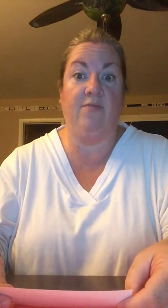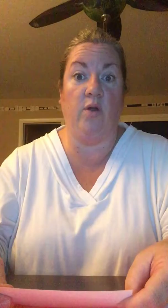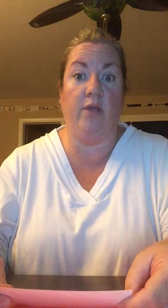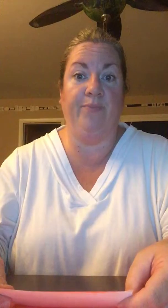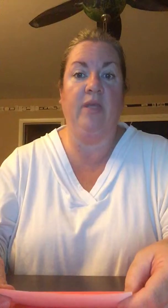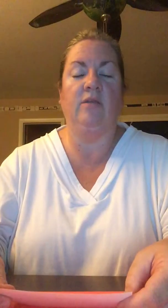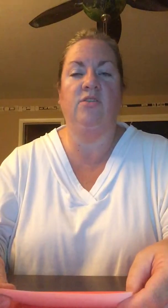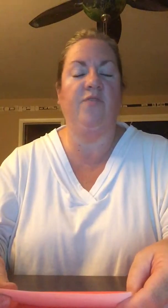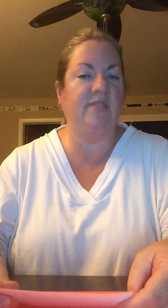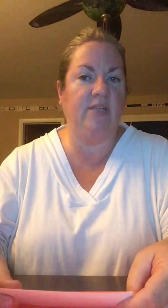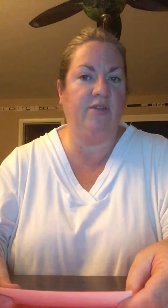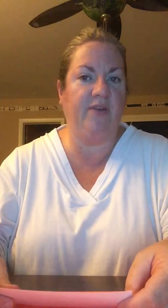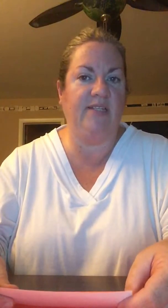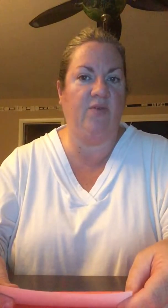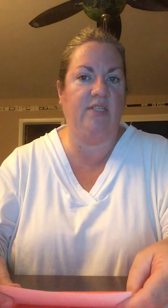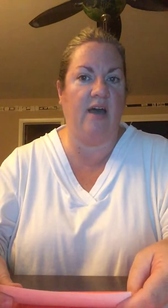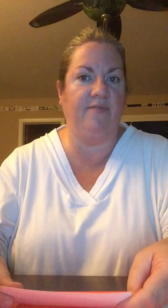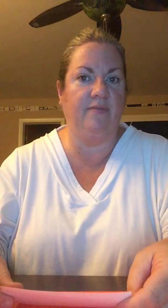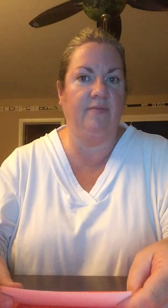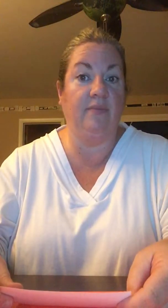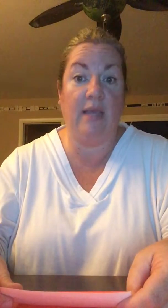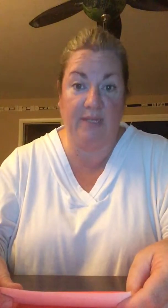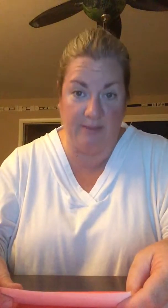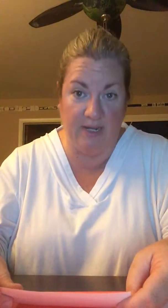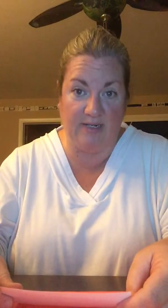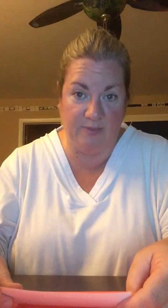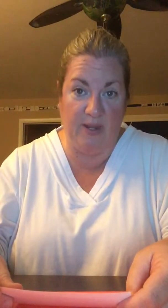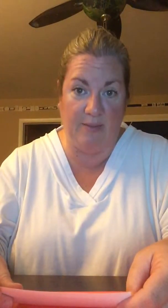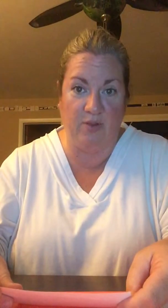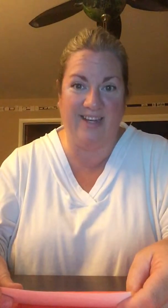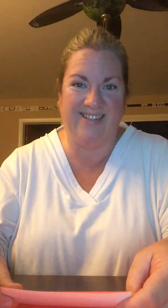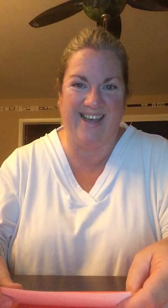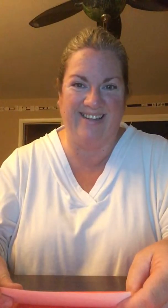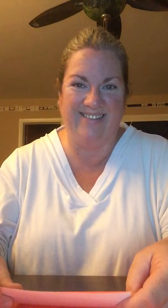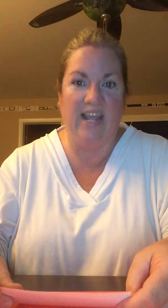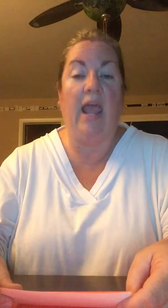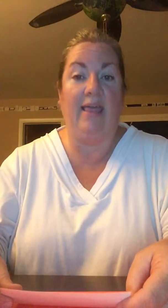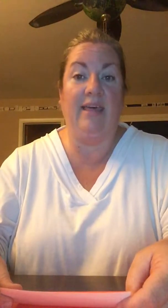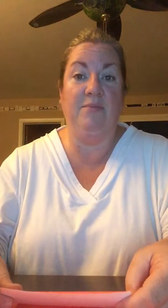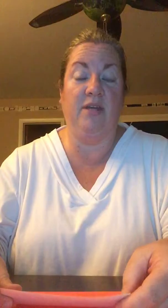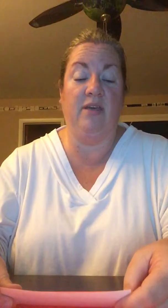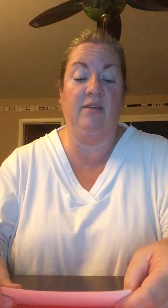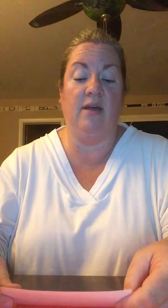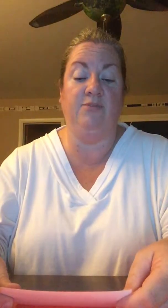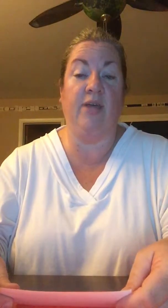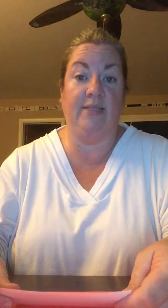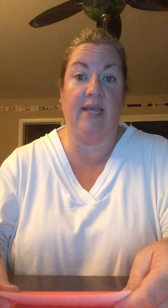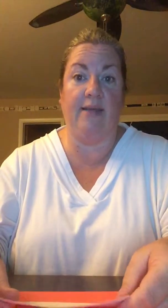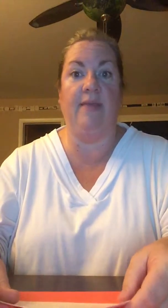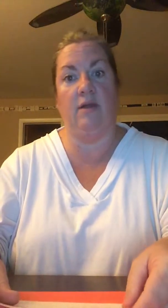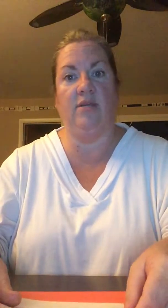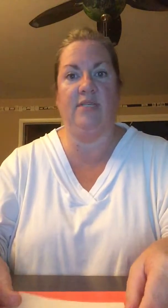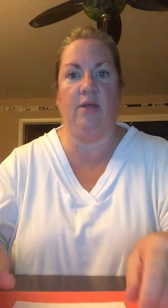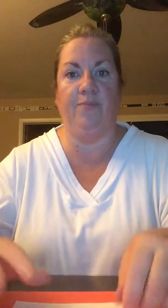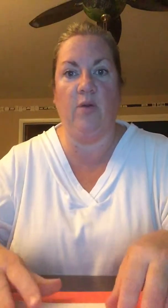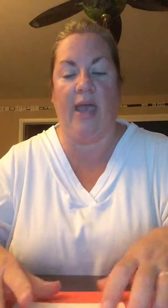for you. So first I'll do the phrase voice off. That means I'm not going to speak. I'm only going to sign. And then I'm going to translate it, and then I'll continue. Okay?